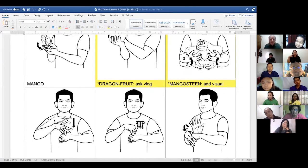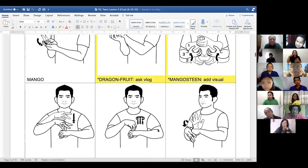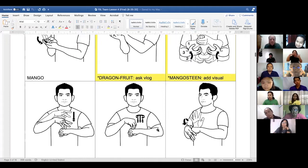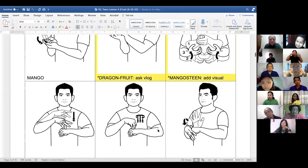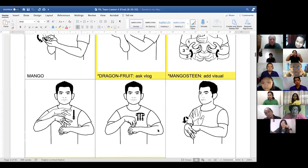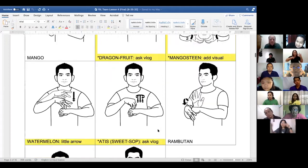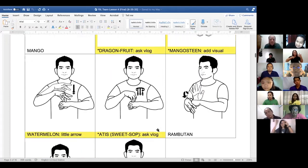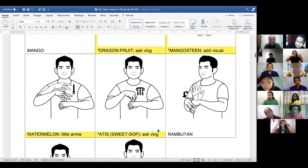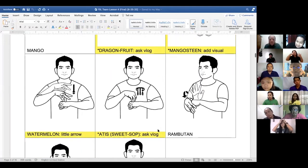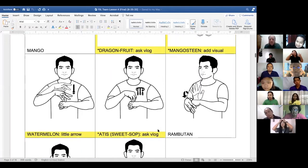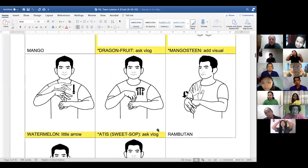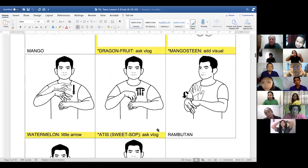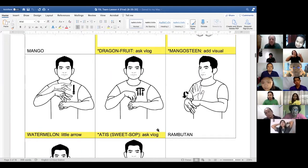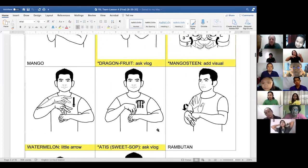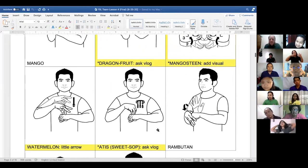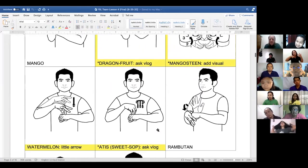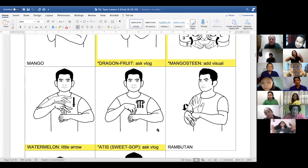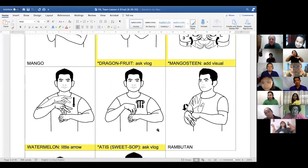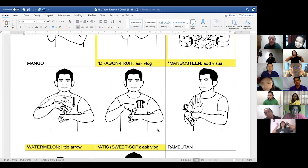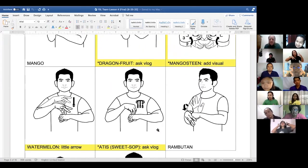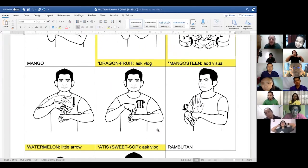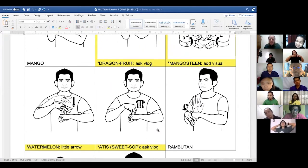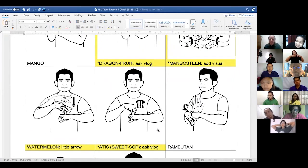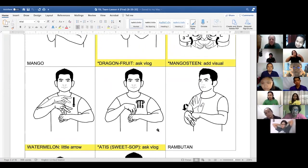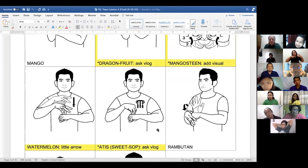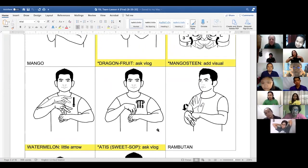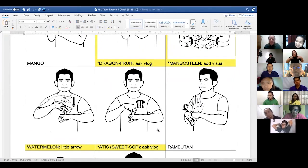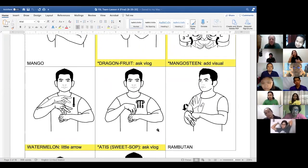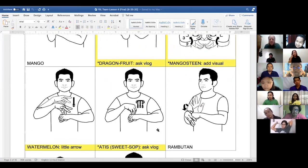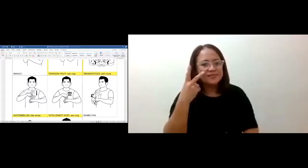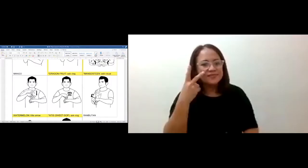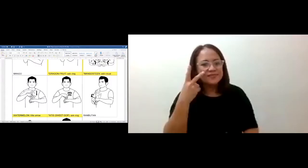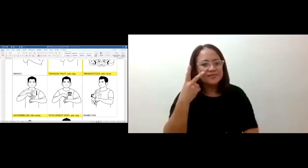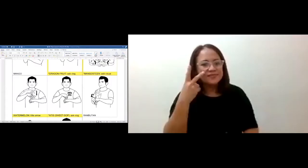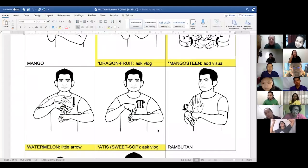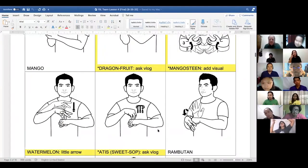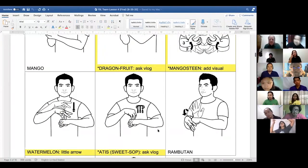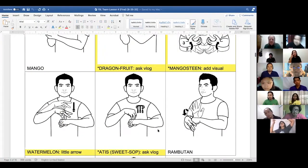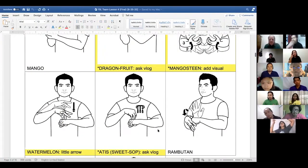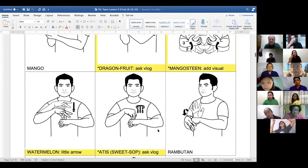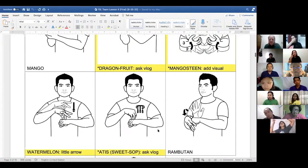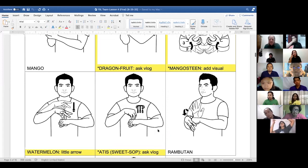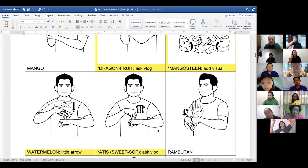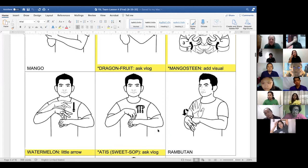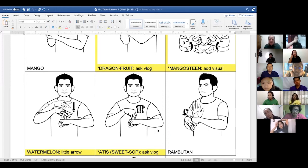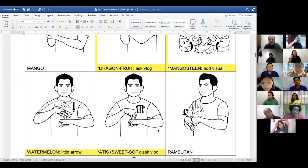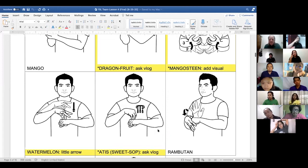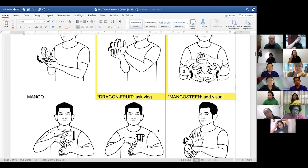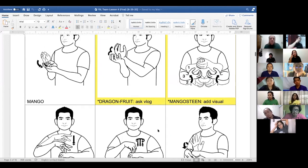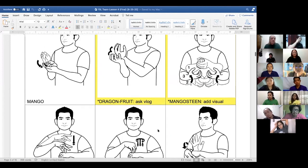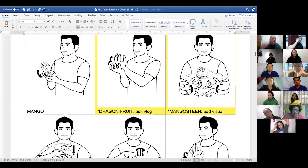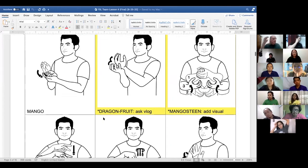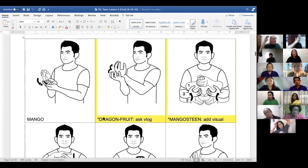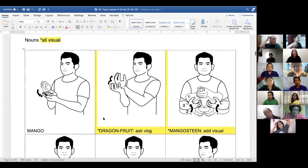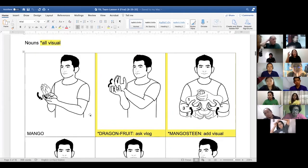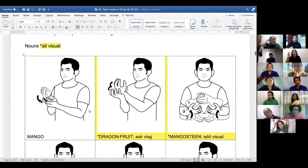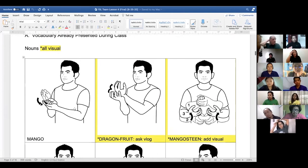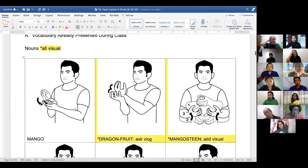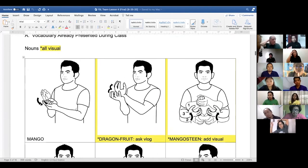and see if I can make them from the drawings. Now, I know sometimes it's impossible from the